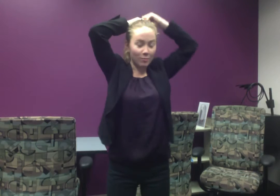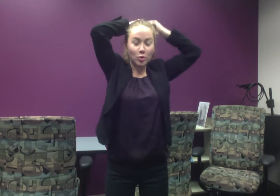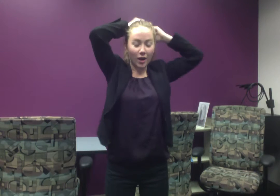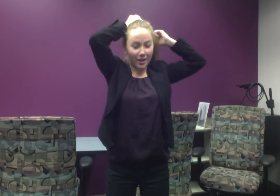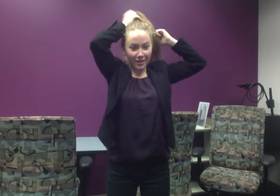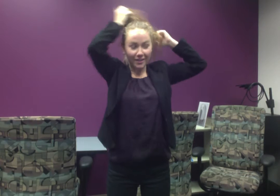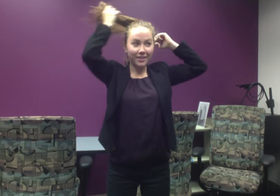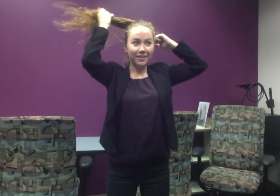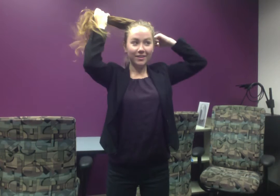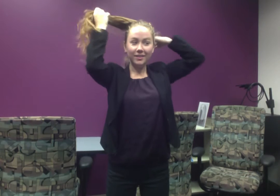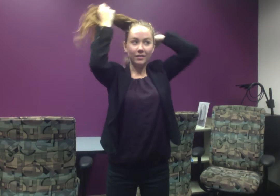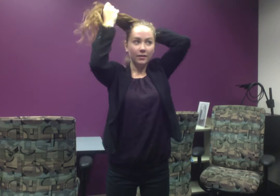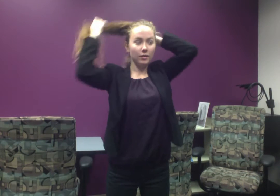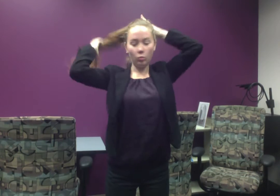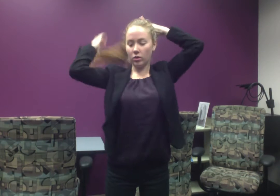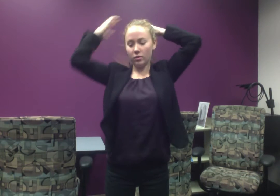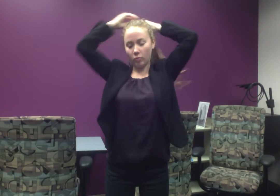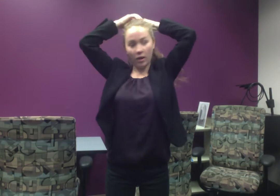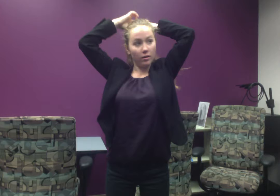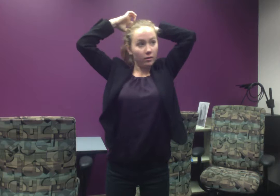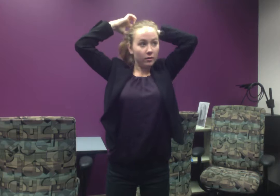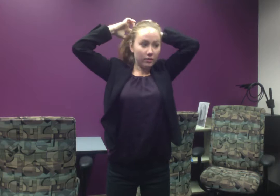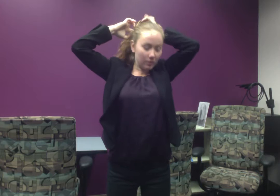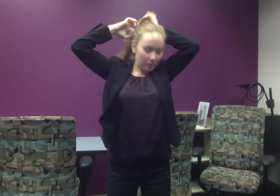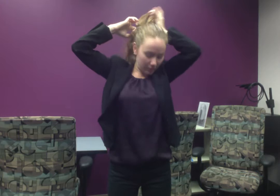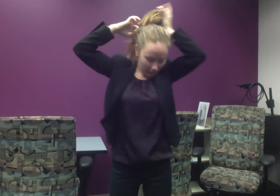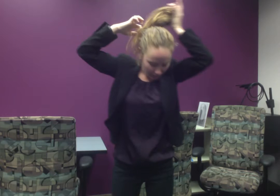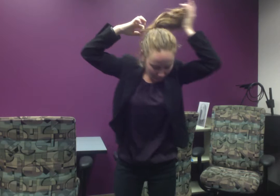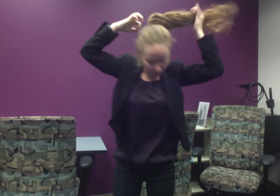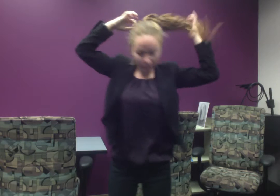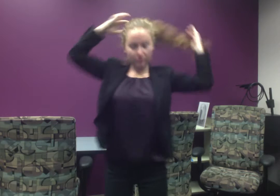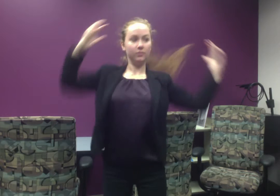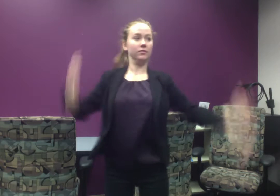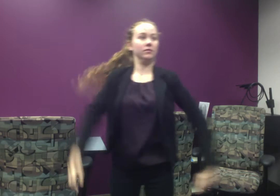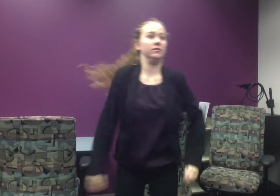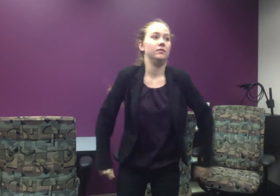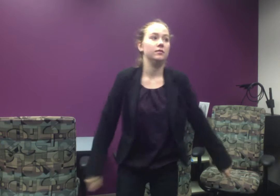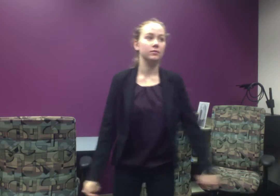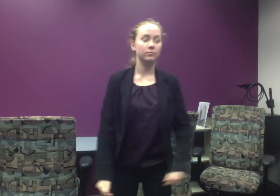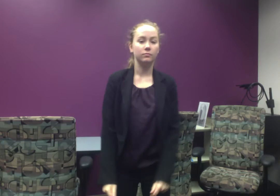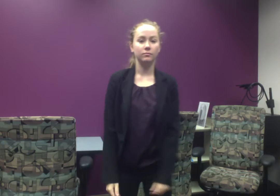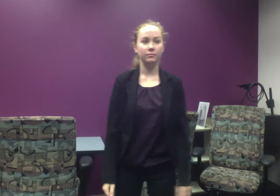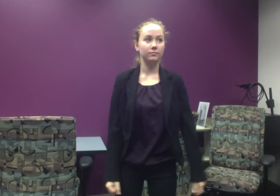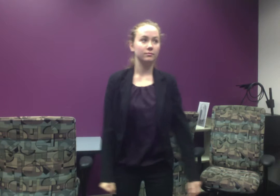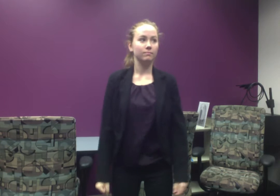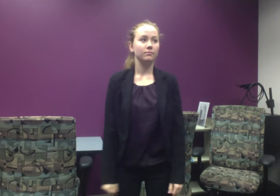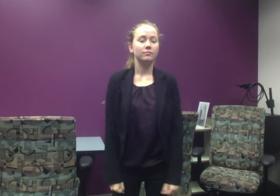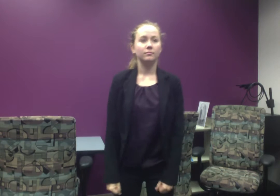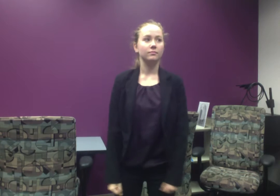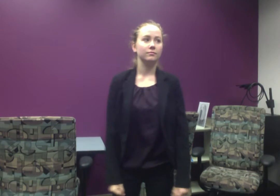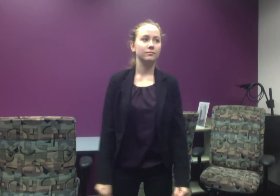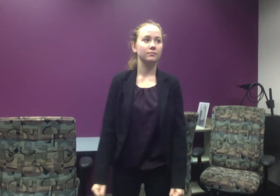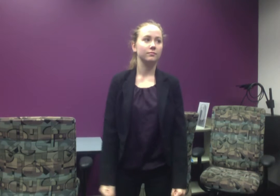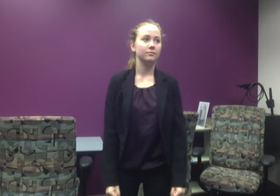Wait, trying. so your legs should be spread apart? Well, Shoulder width apart. Yes. Ooh. Okay. So stand. To stop you from swaying, just stand on your